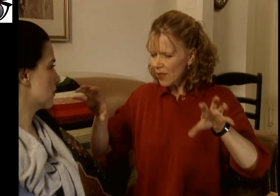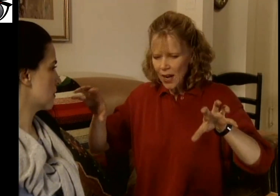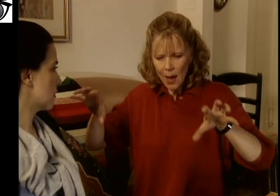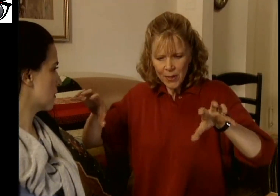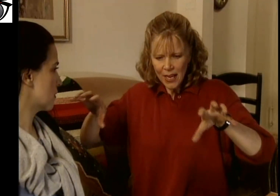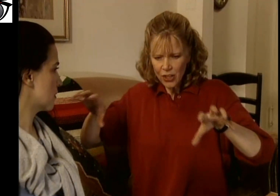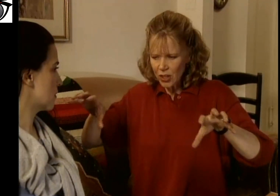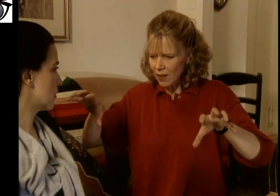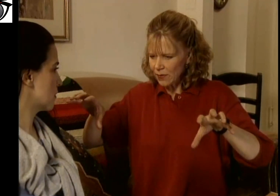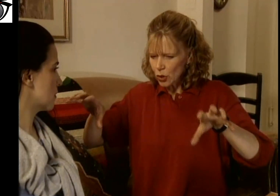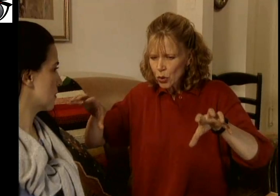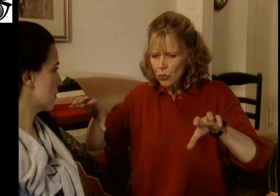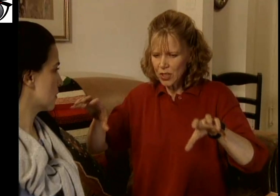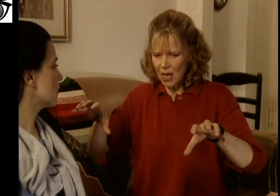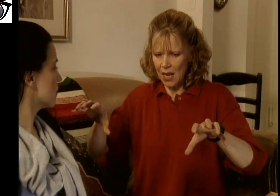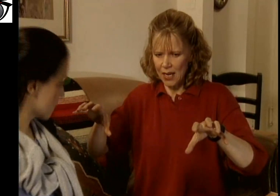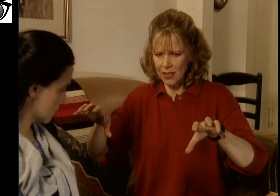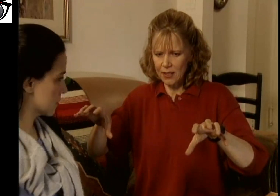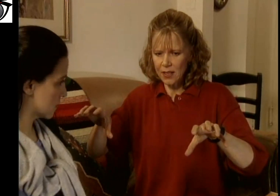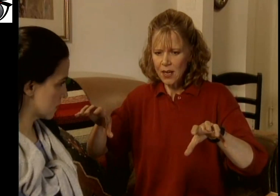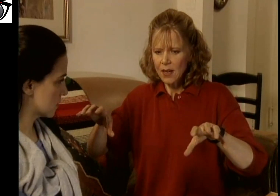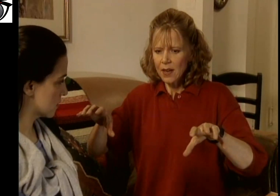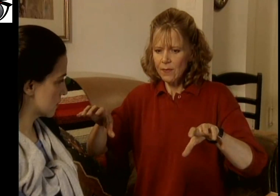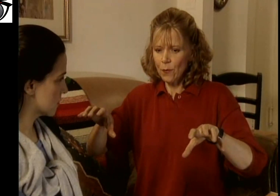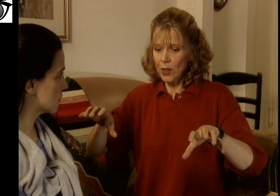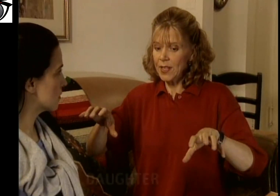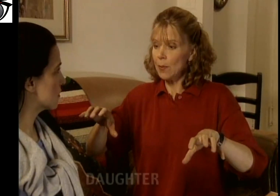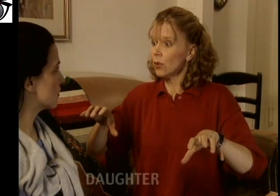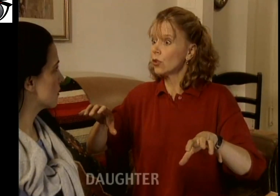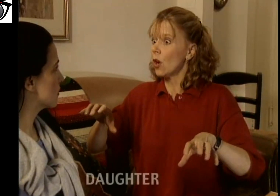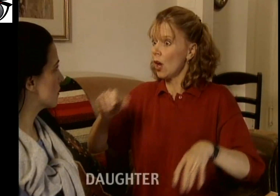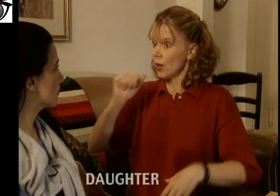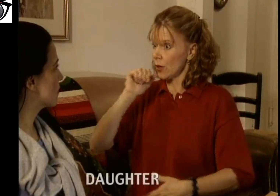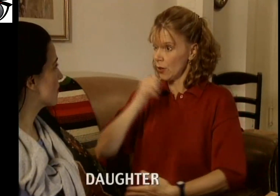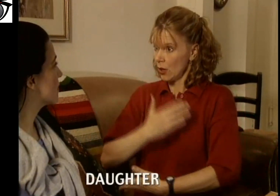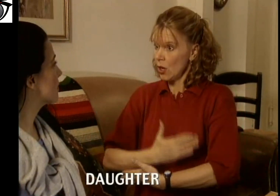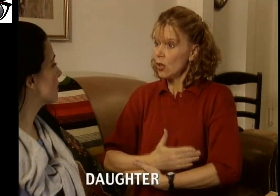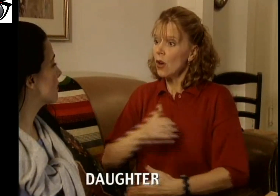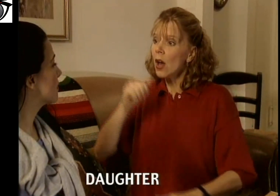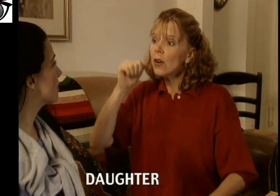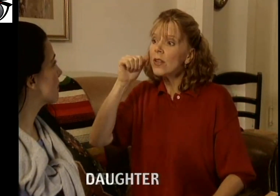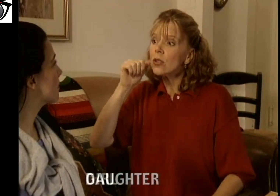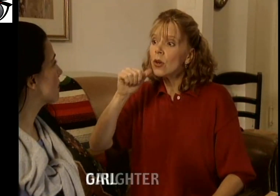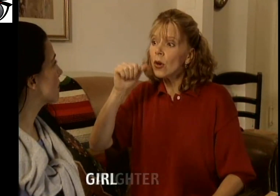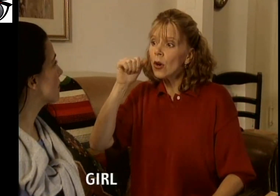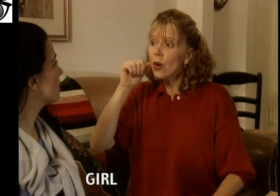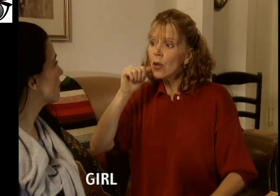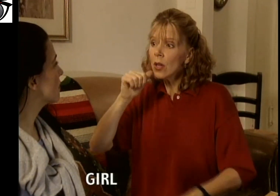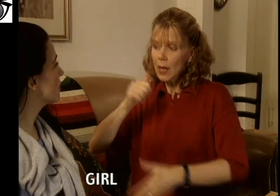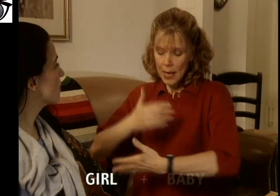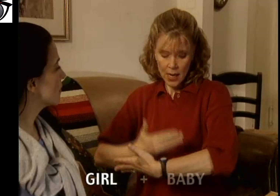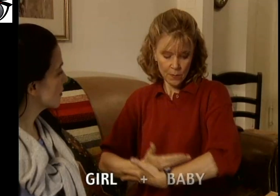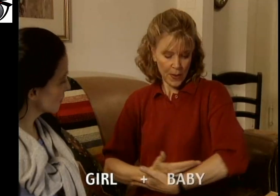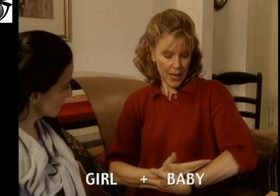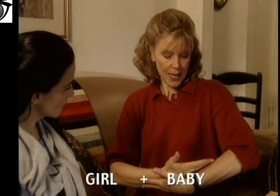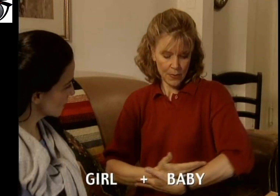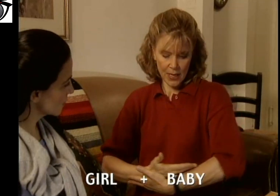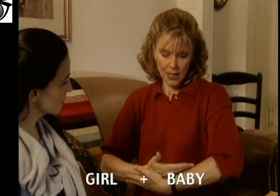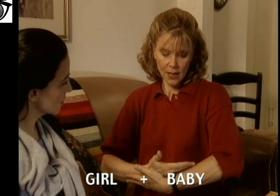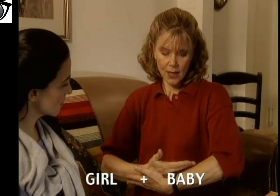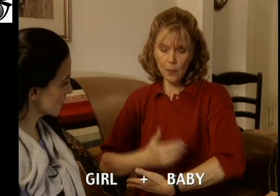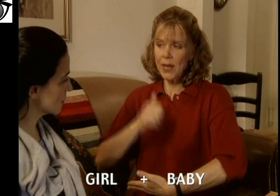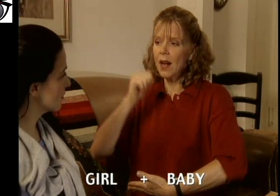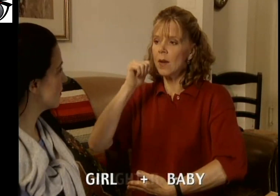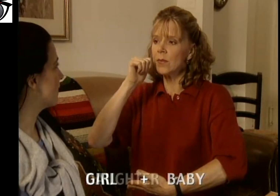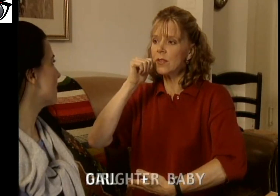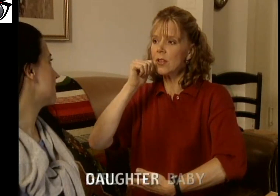that are made up of a combination of 2 signs. For example, daughter. Daughter is girl and